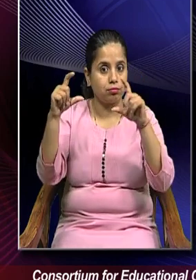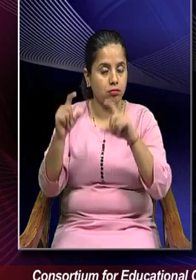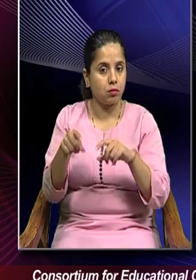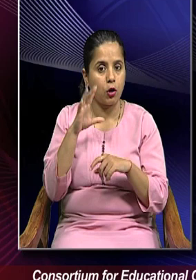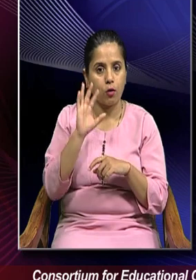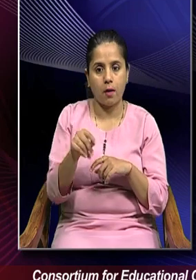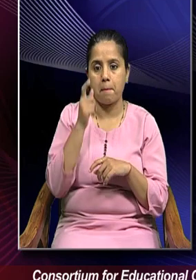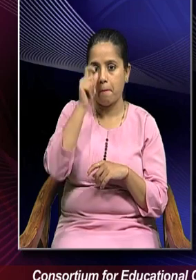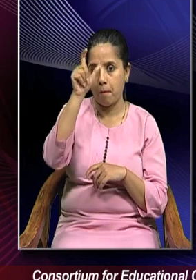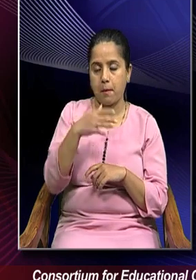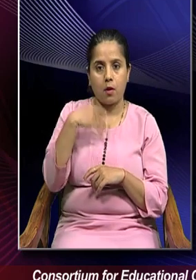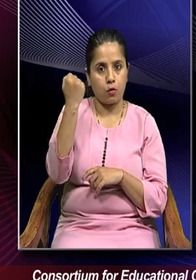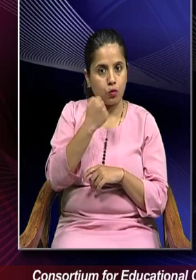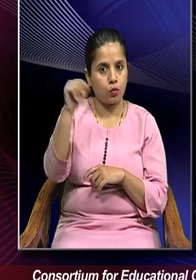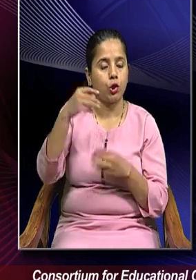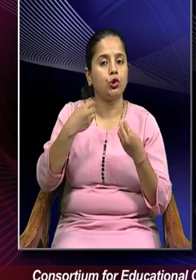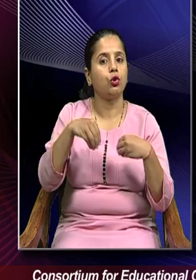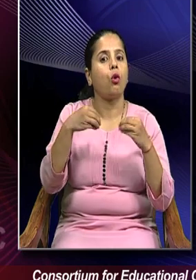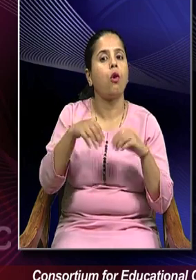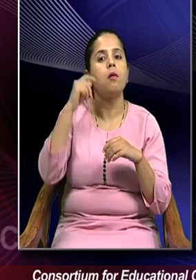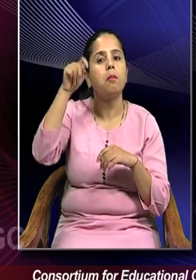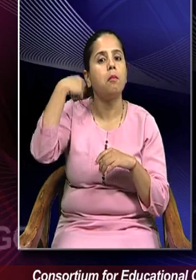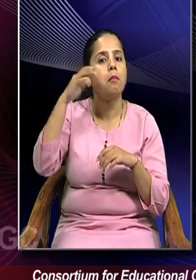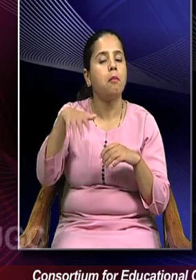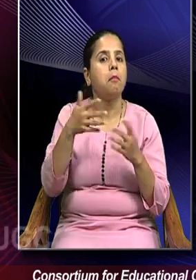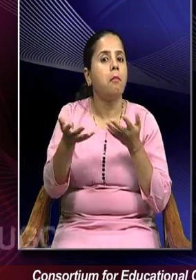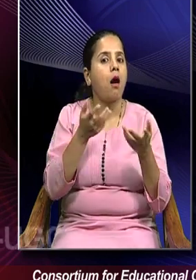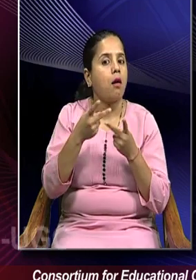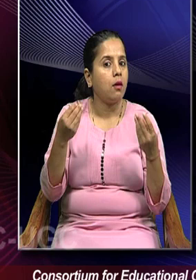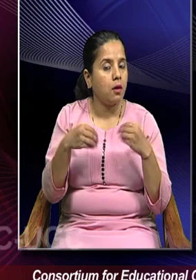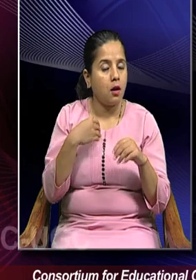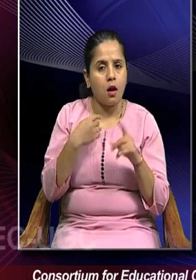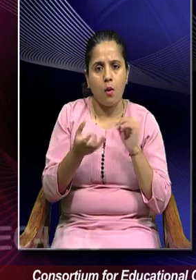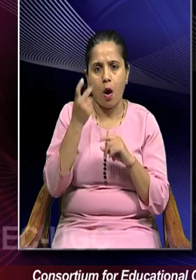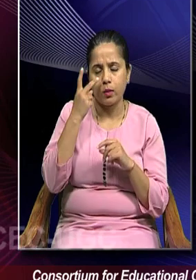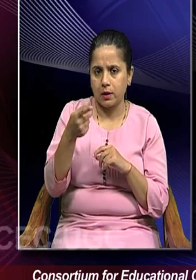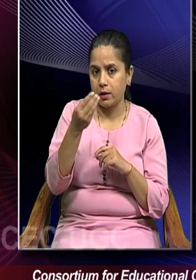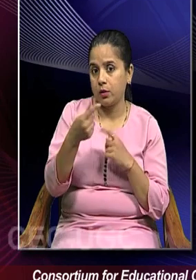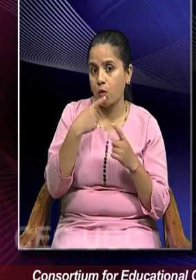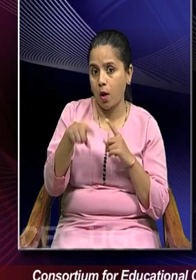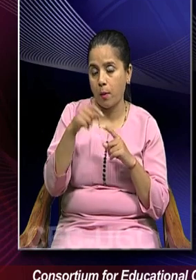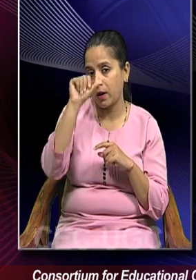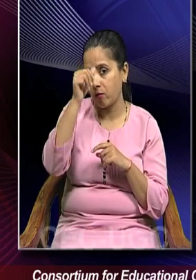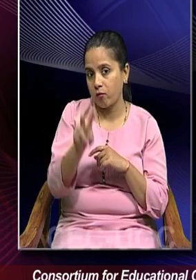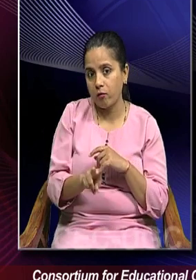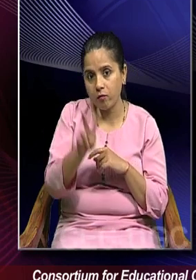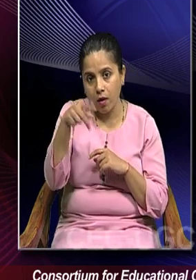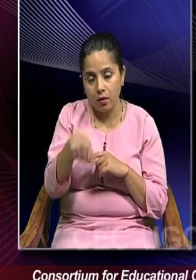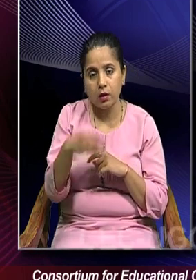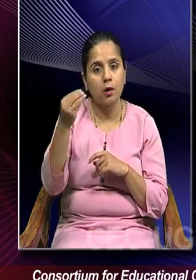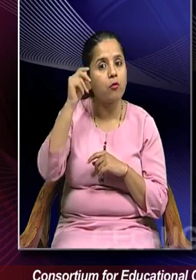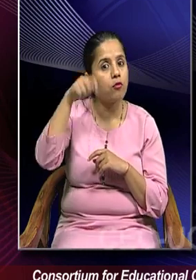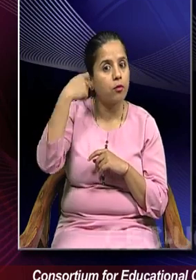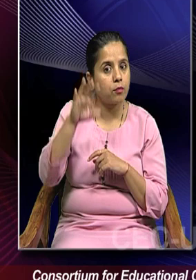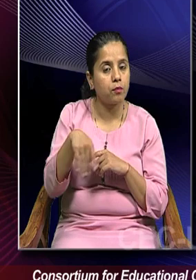male protagonist, they were sold in the market as well. Then we find that when you talk about the Indian values, some of the films